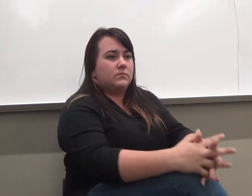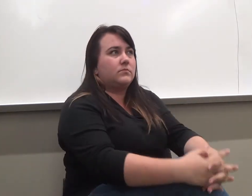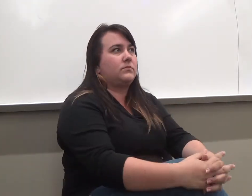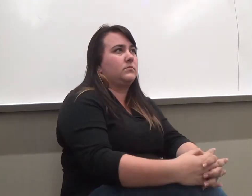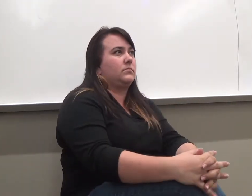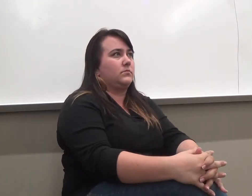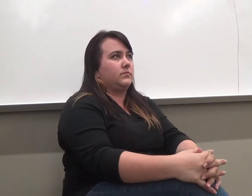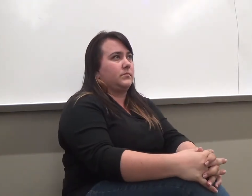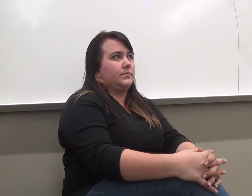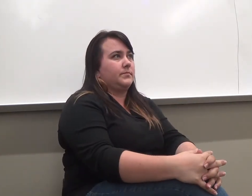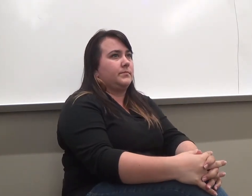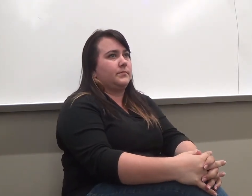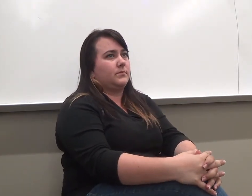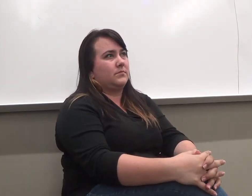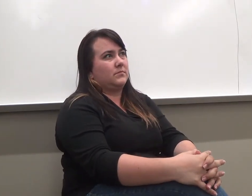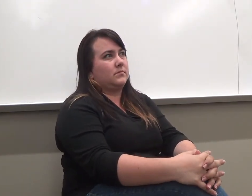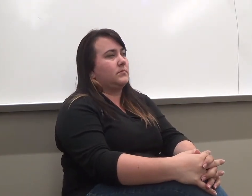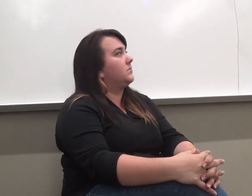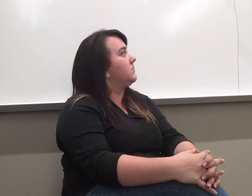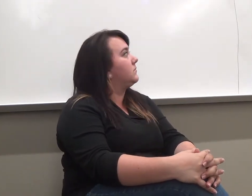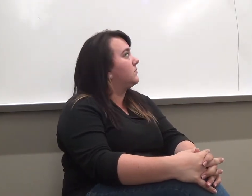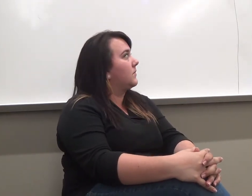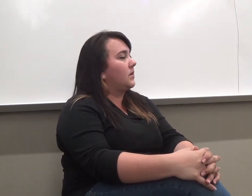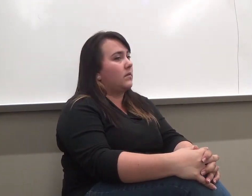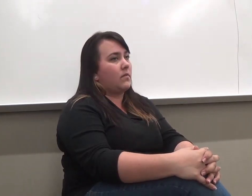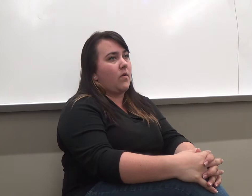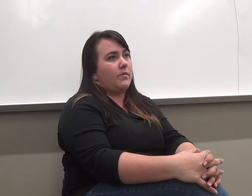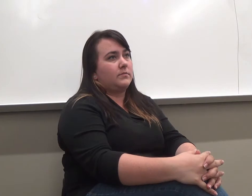such a specific rule for the date on.